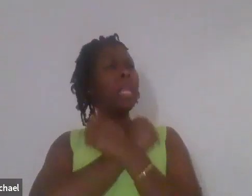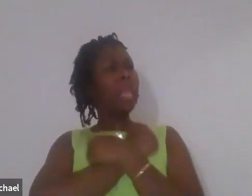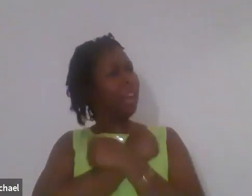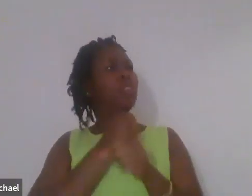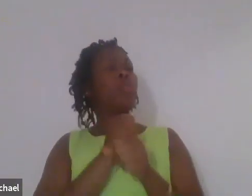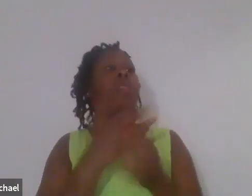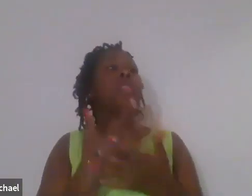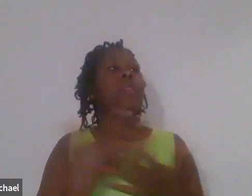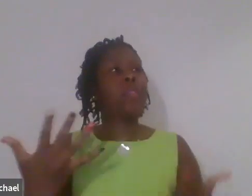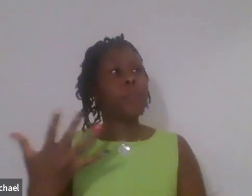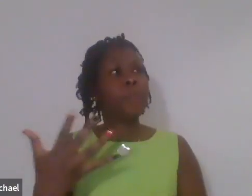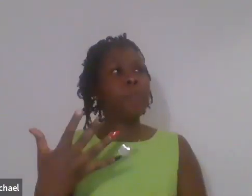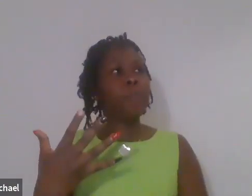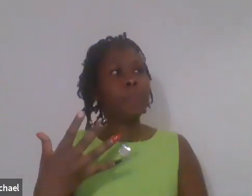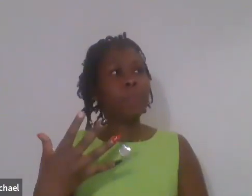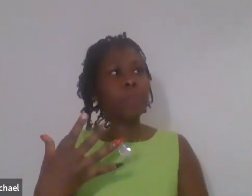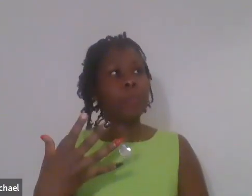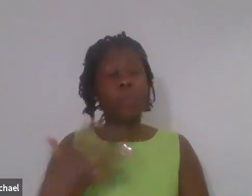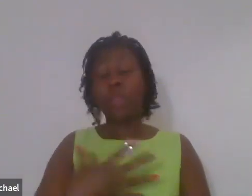internalize your mind. What do you love most?